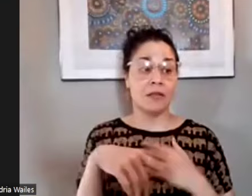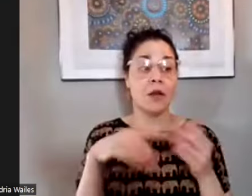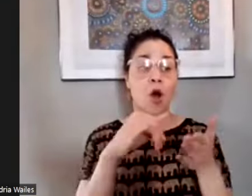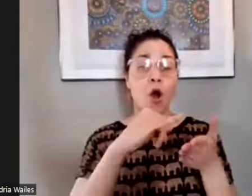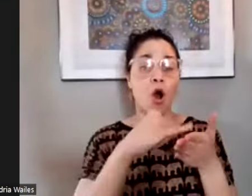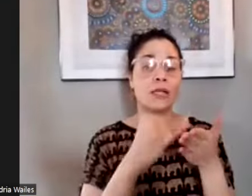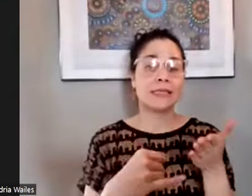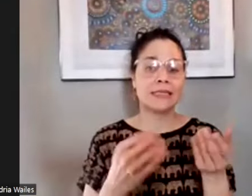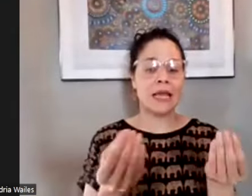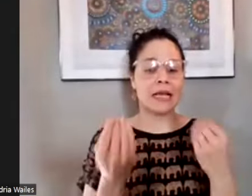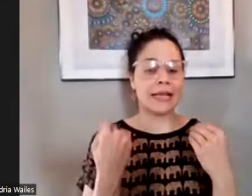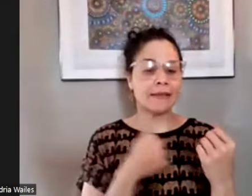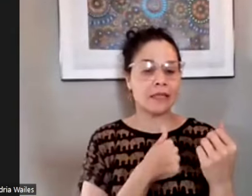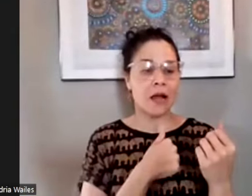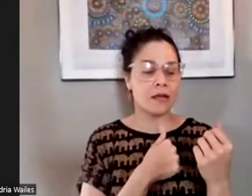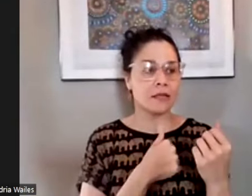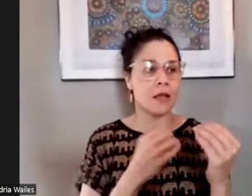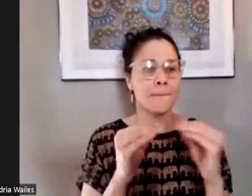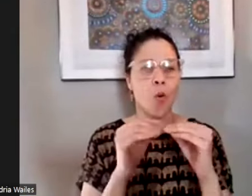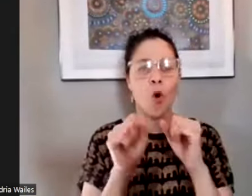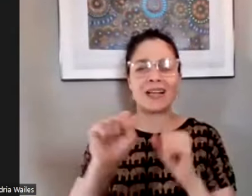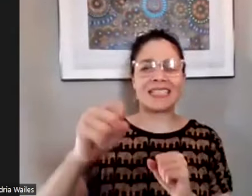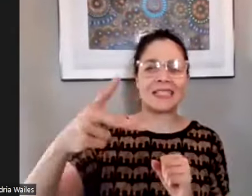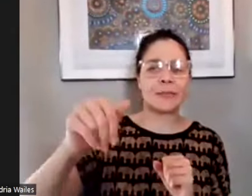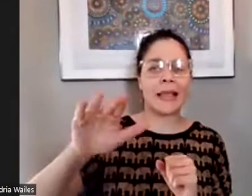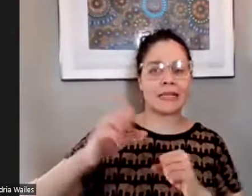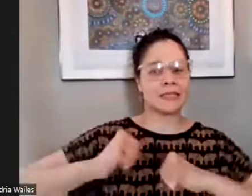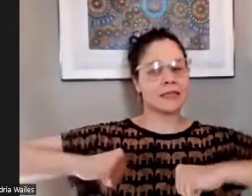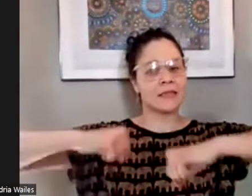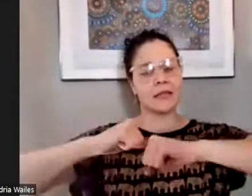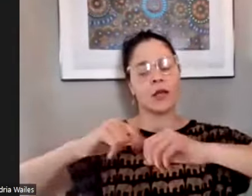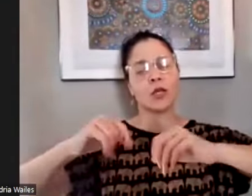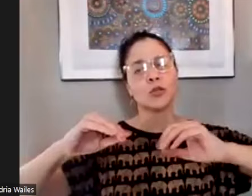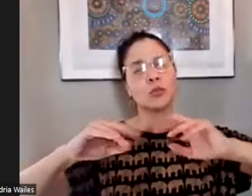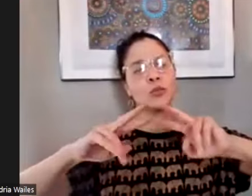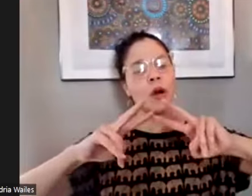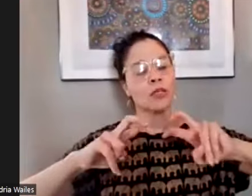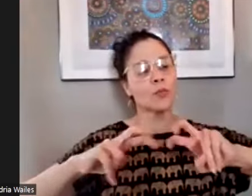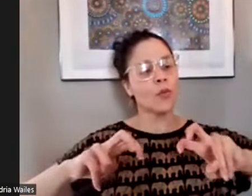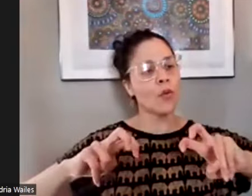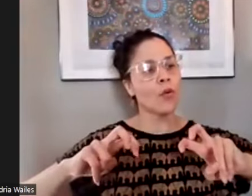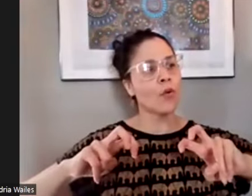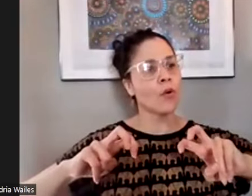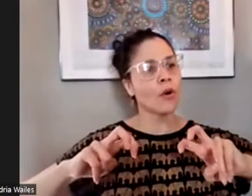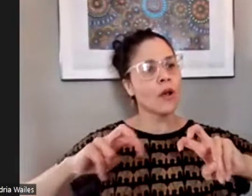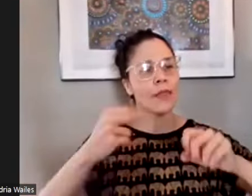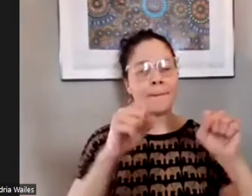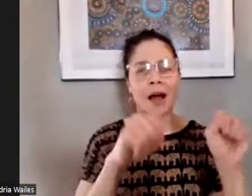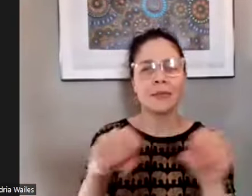language and American Sign Language. When we use artistic sign language for a movie or for theater, it just gives us more space